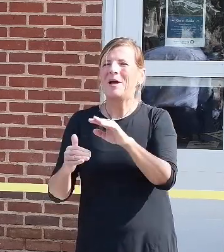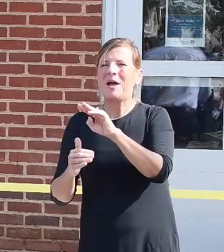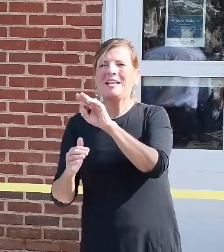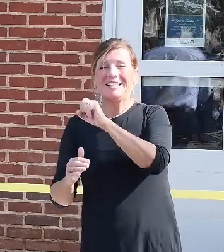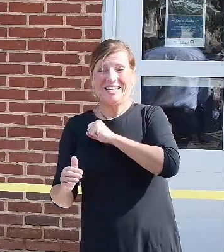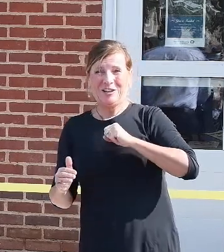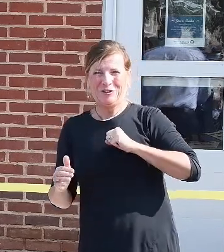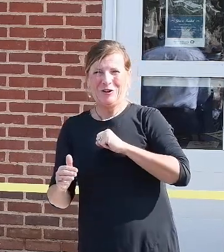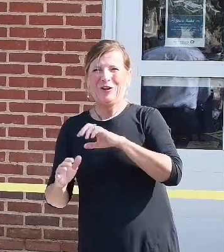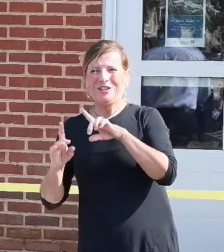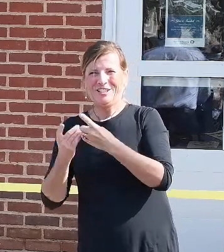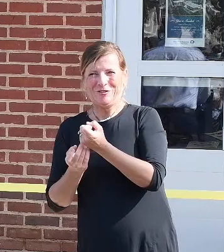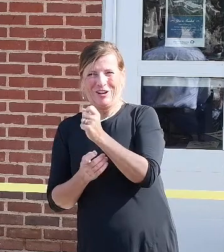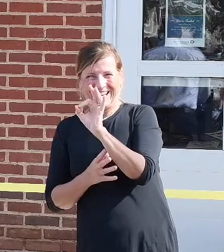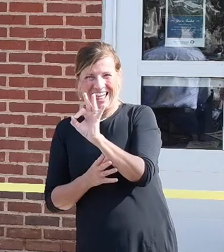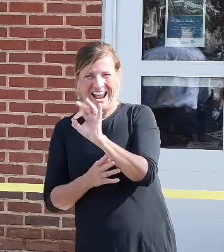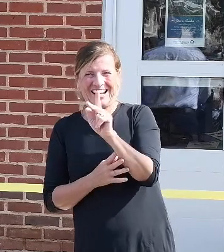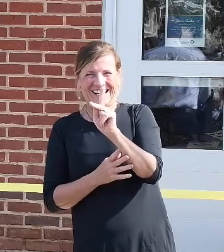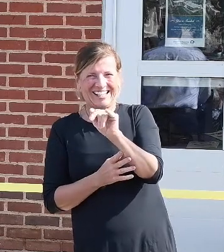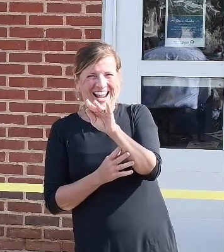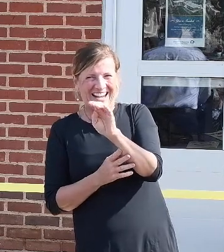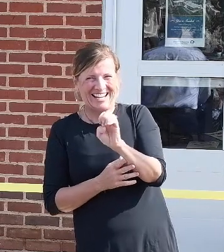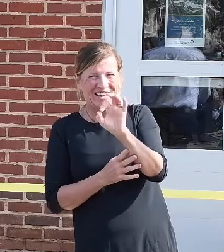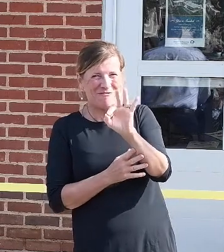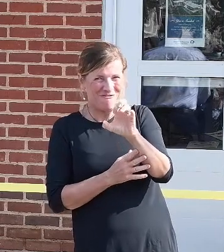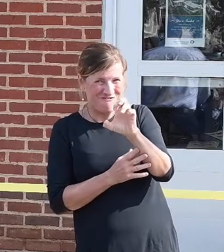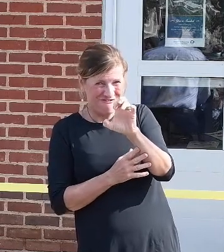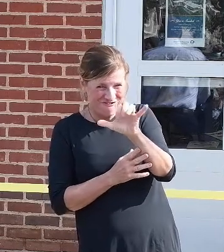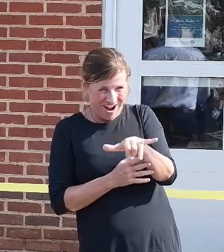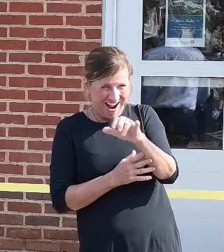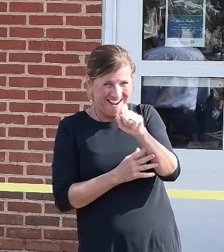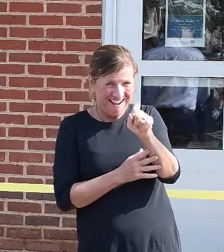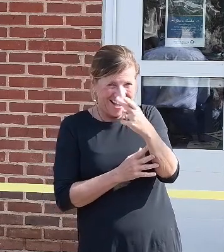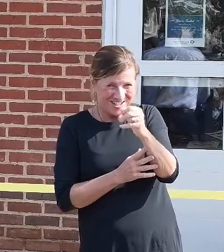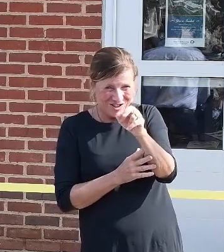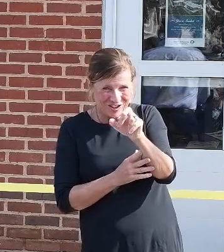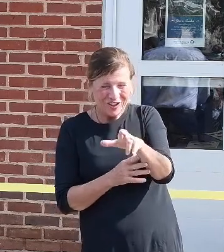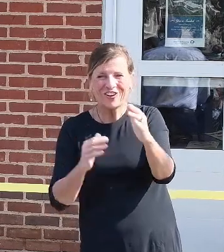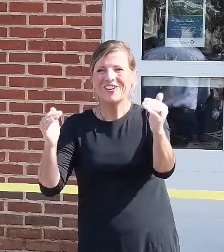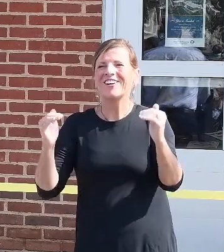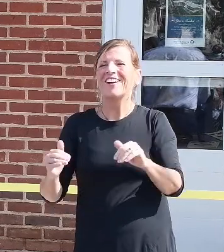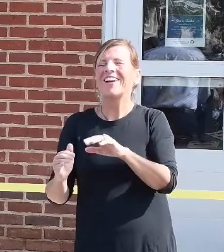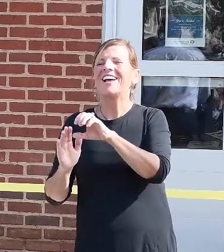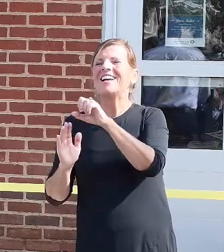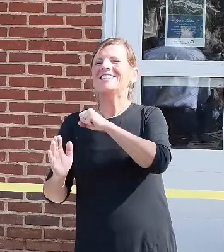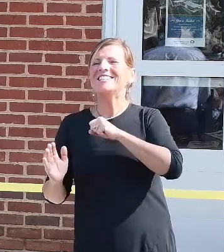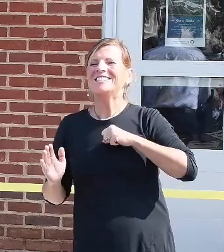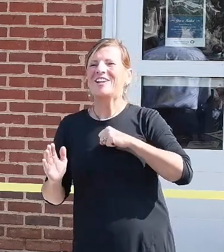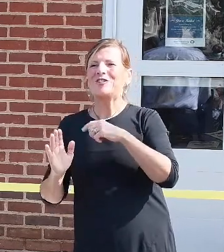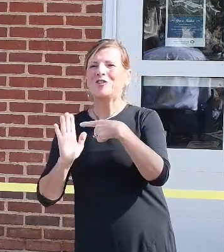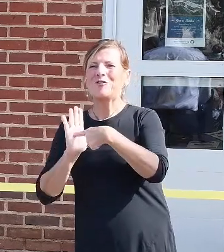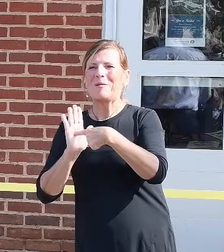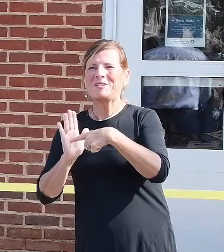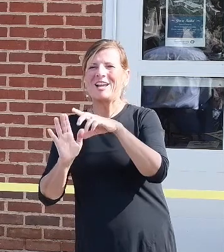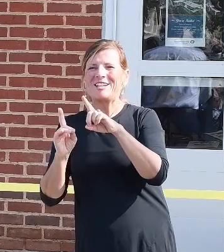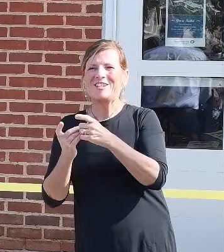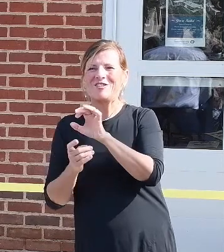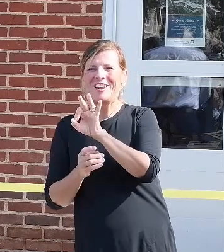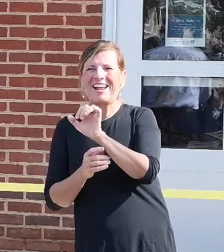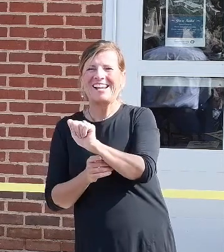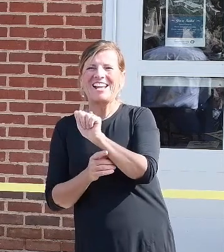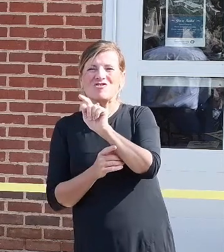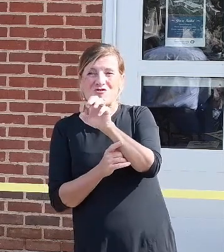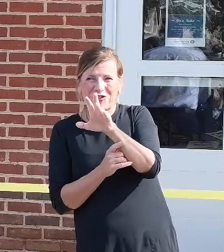Senator representing District 9, Katie Fry Hester, Maryland State Senator representing District 9A, Trent